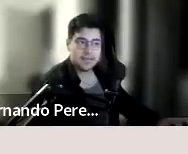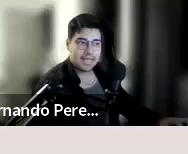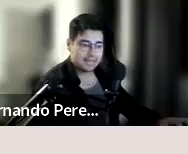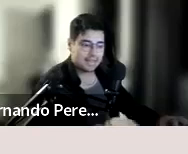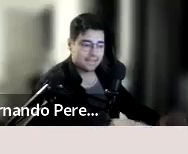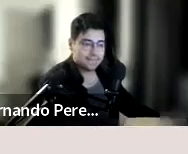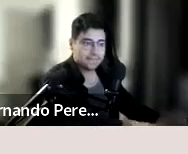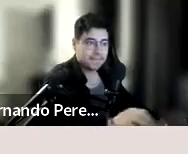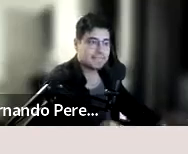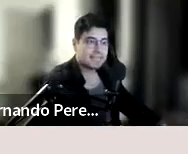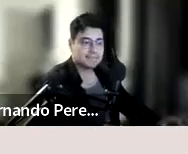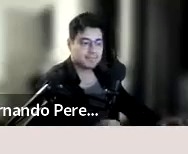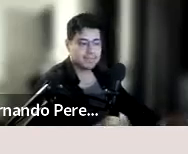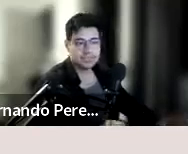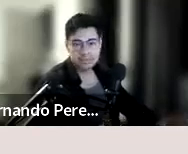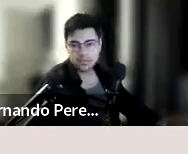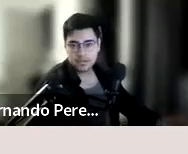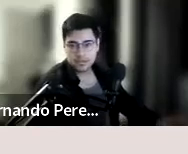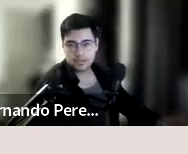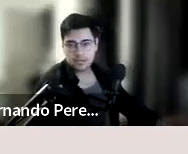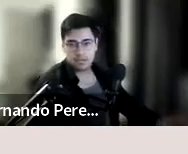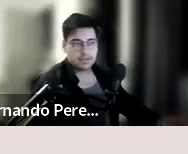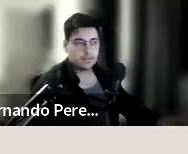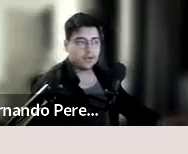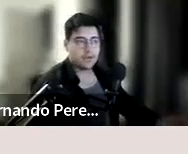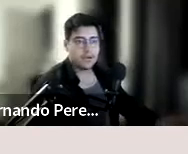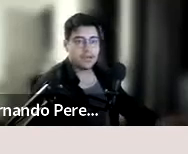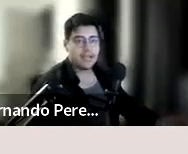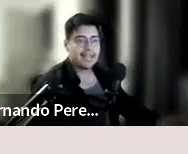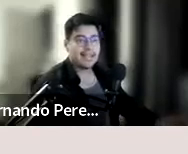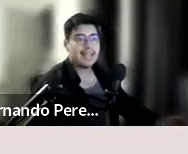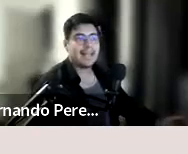ID is an expression for